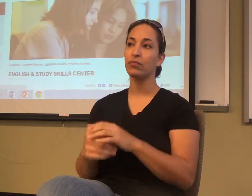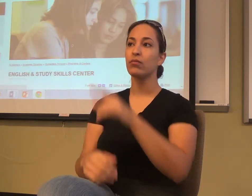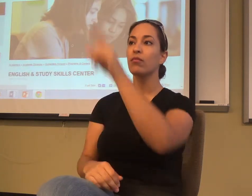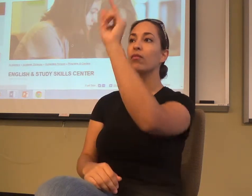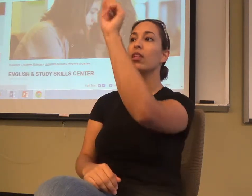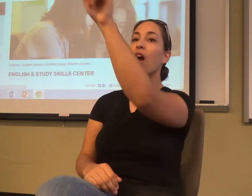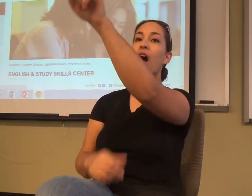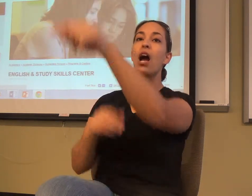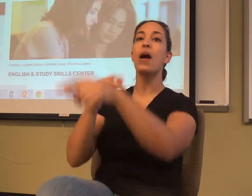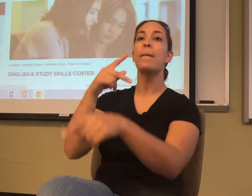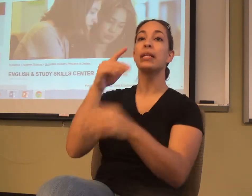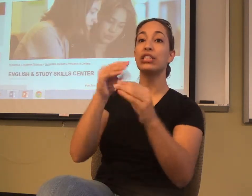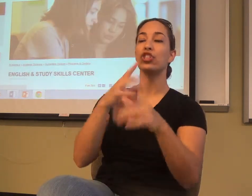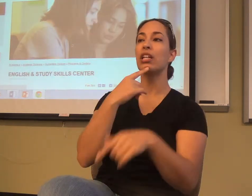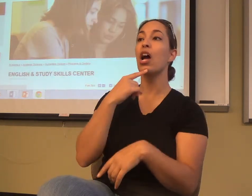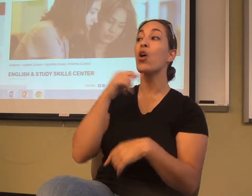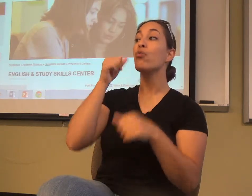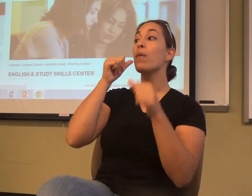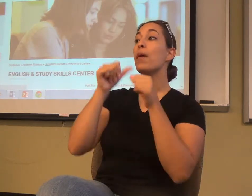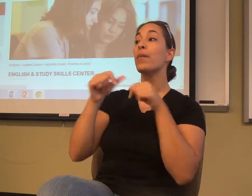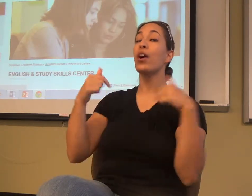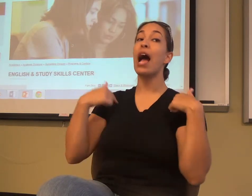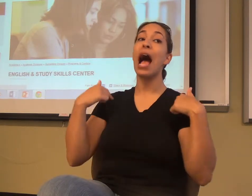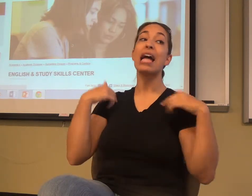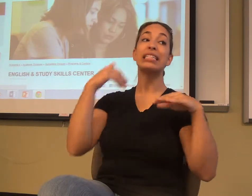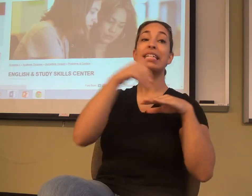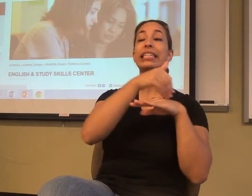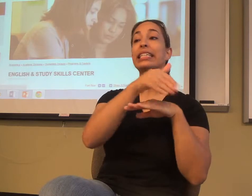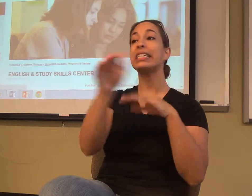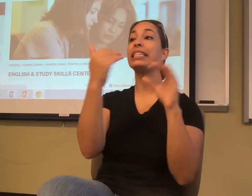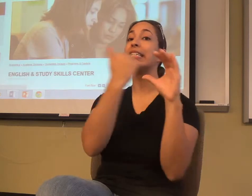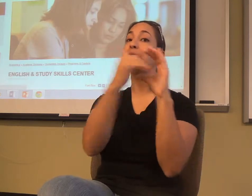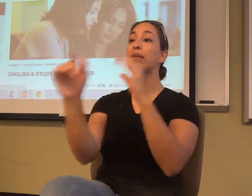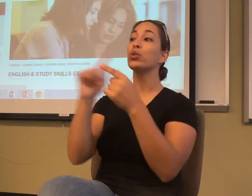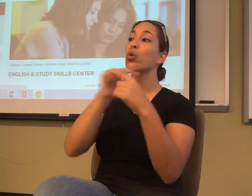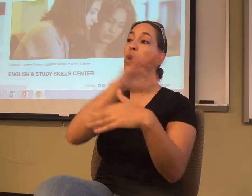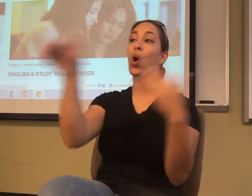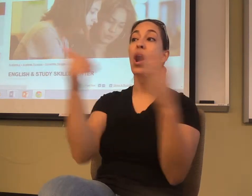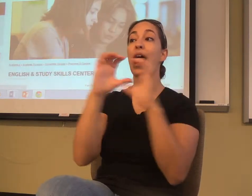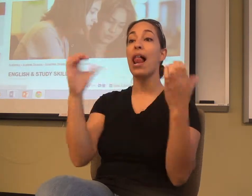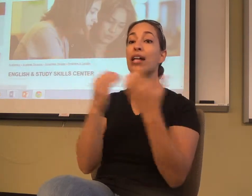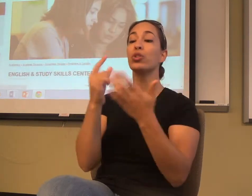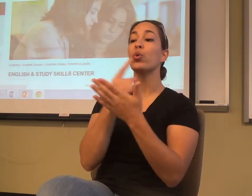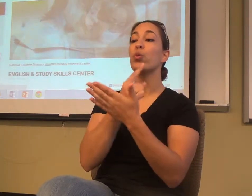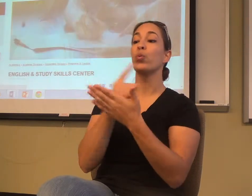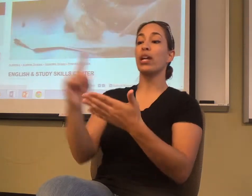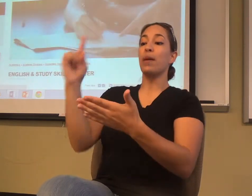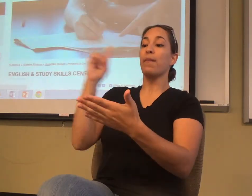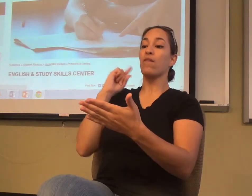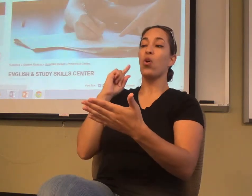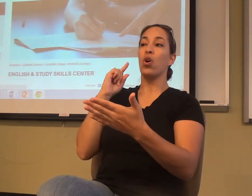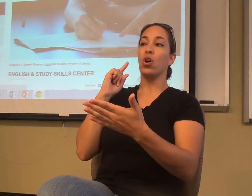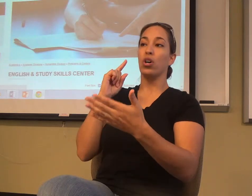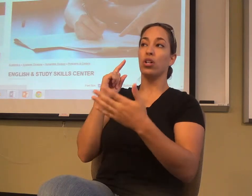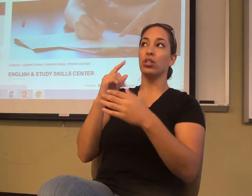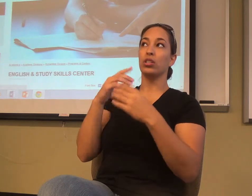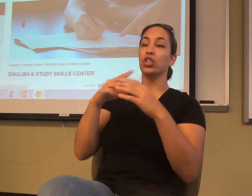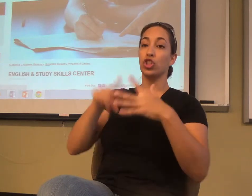whole class the week before school started. So if you didn't get that email, I'm using the email address